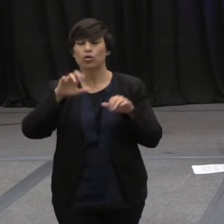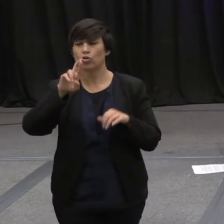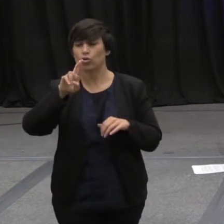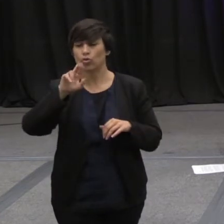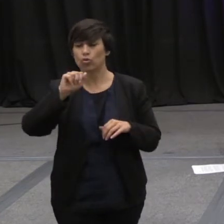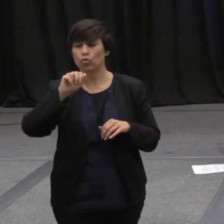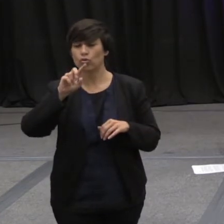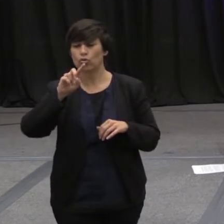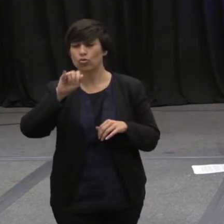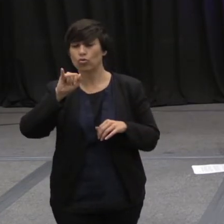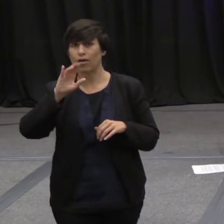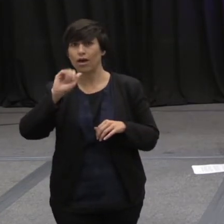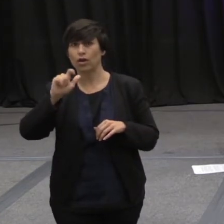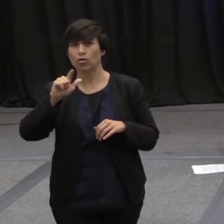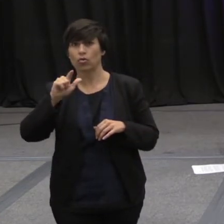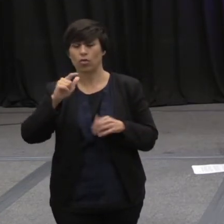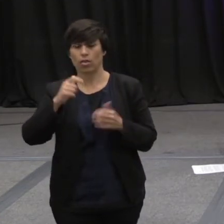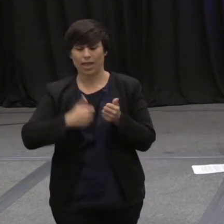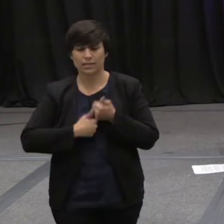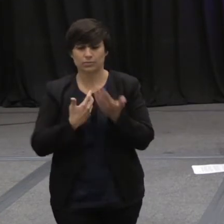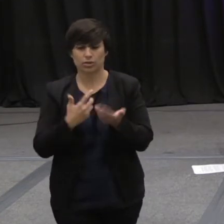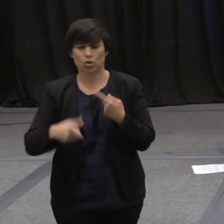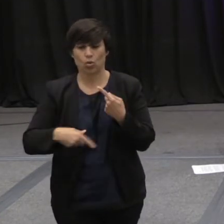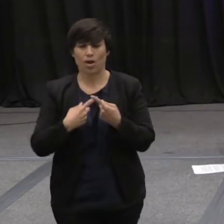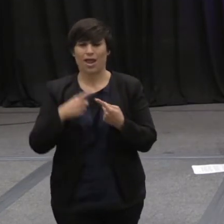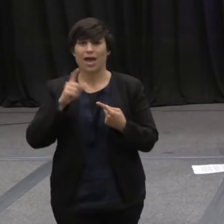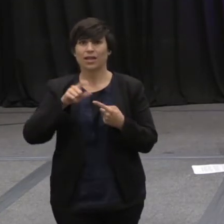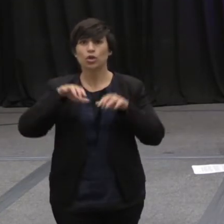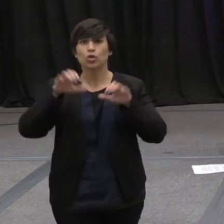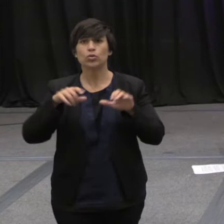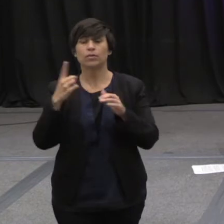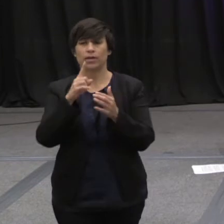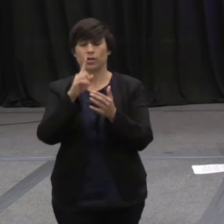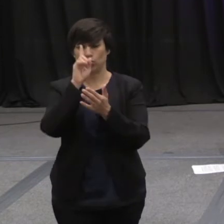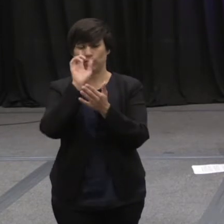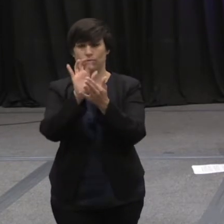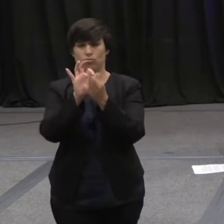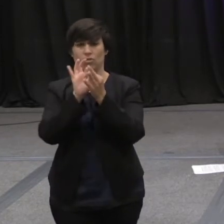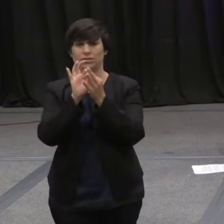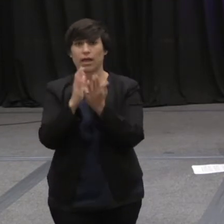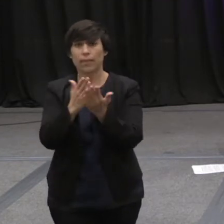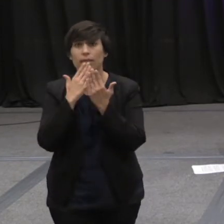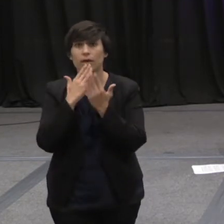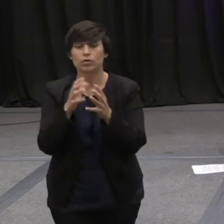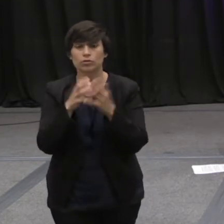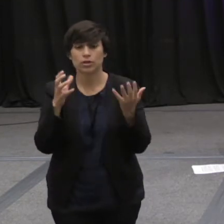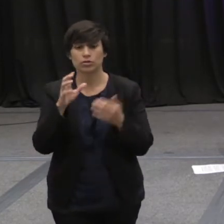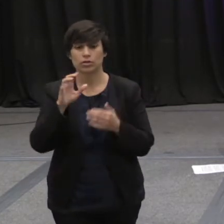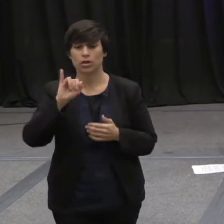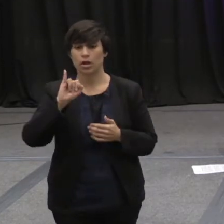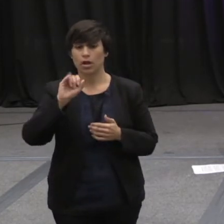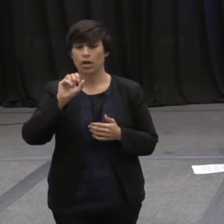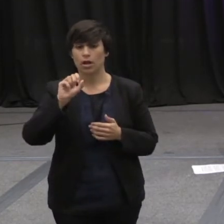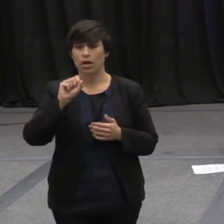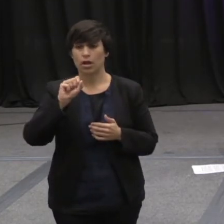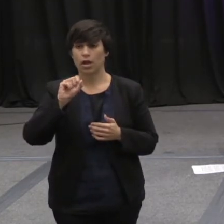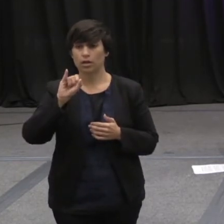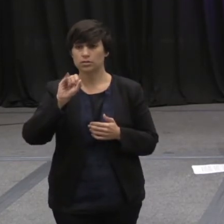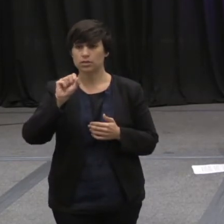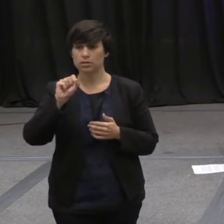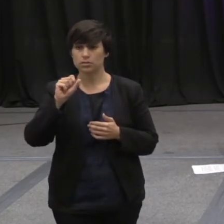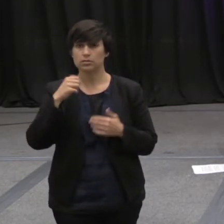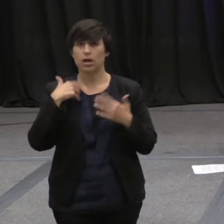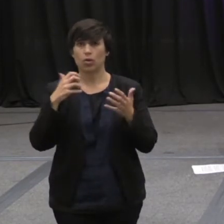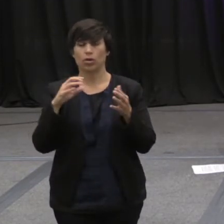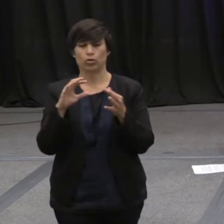expression when I need to do something to stay present. So thank you very much. And ISIS is what I wanted to say as a